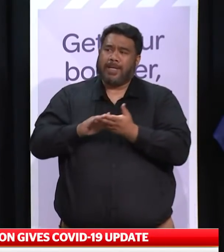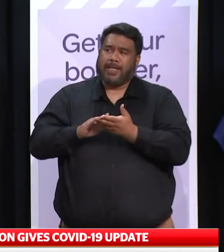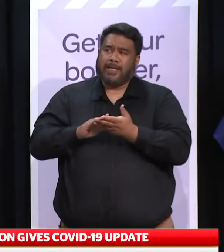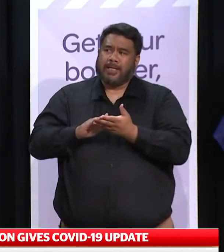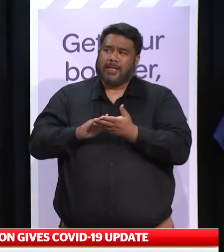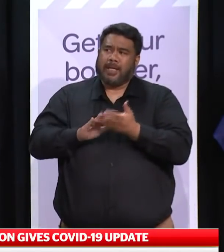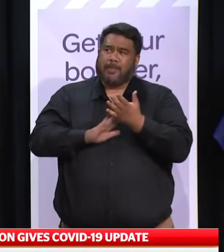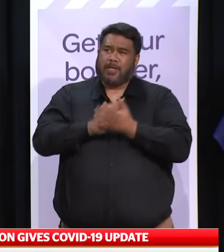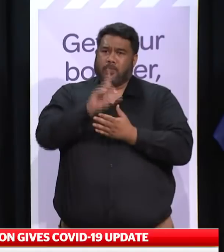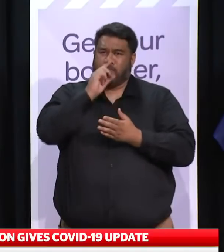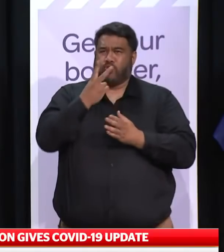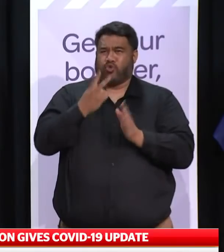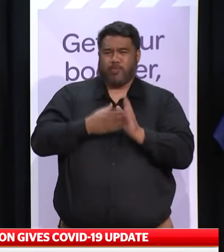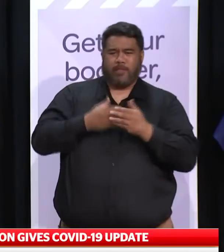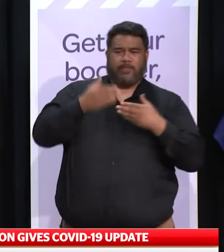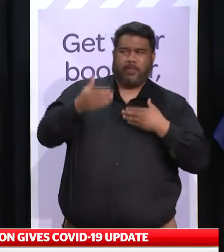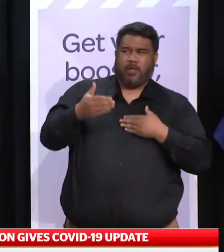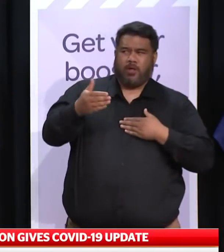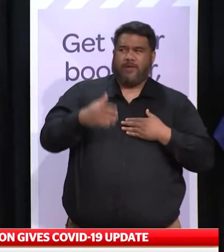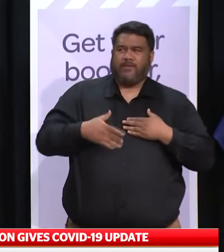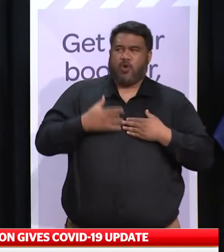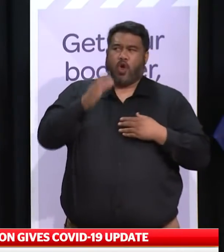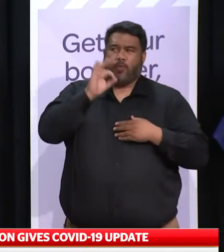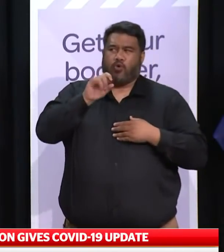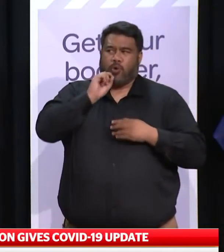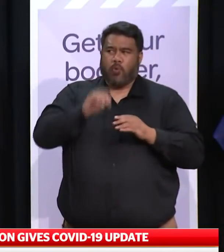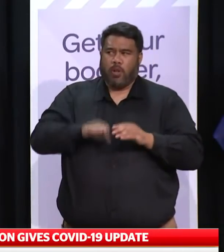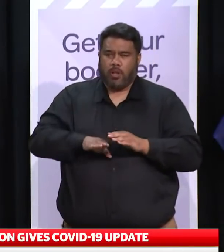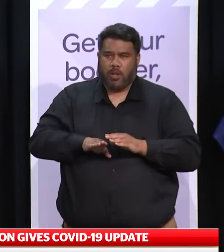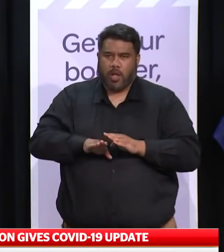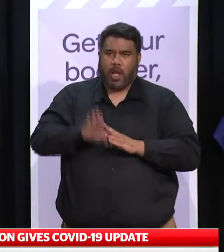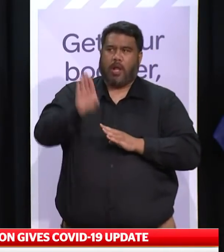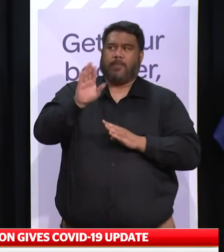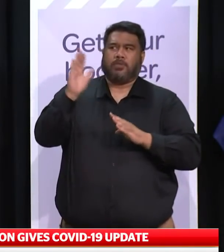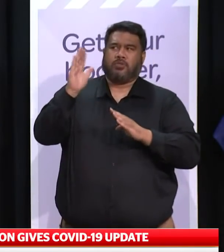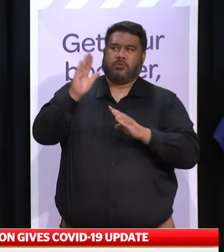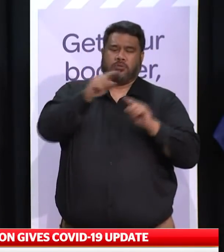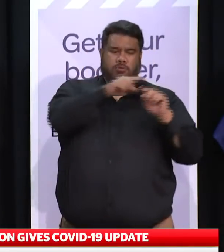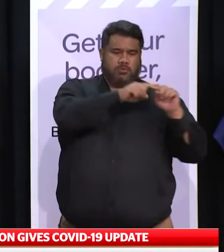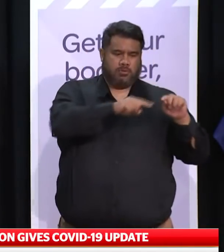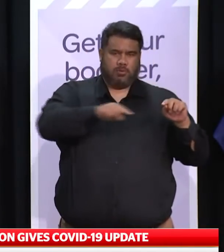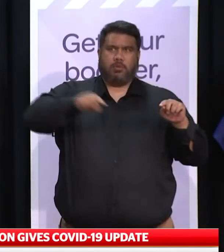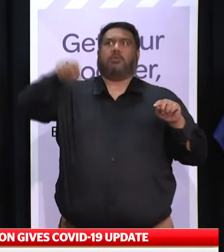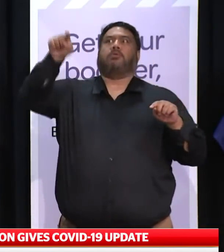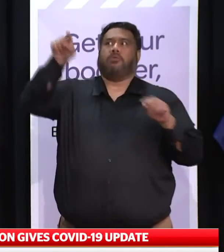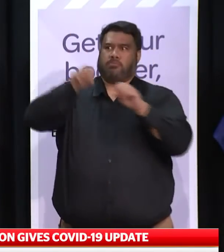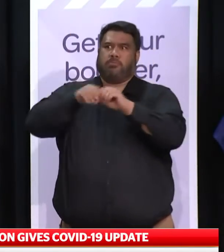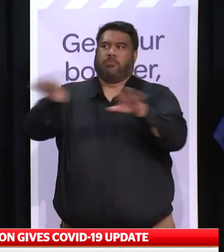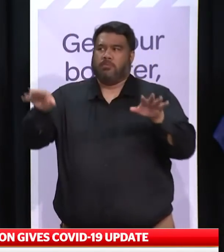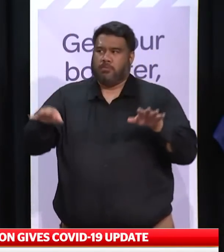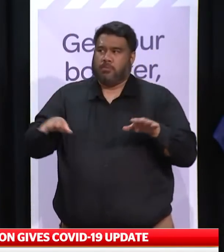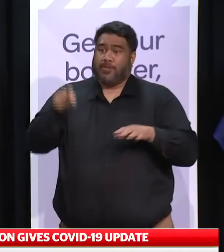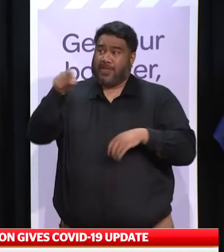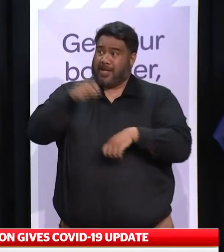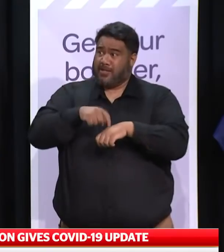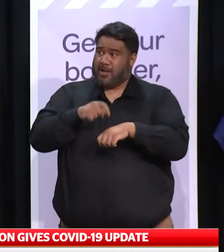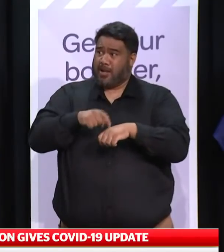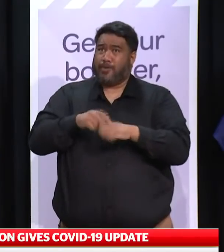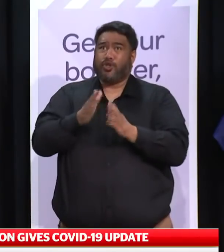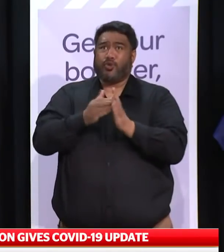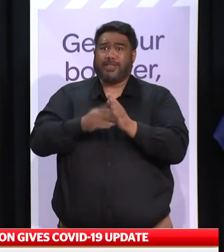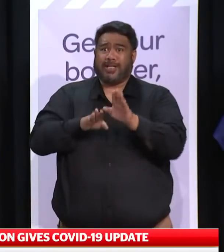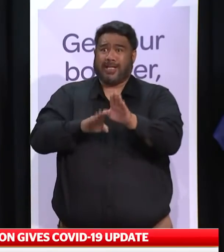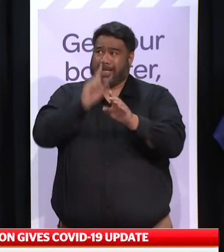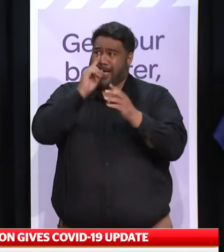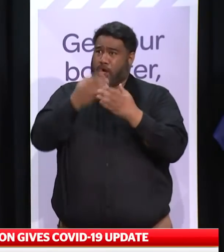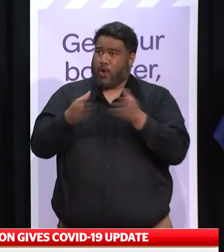of months. Can we really expect the borders to open at the same time as we have that sort of thing? Well, as I say, the Prime Minister will have more to